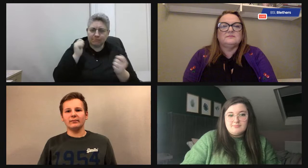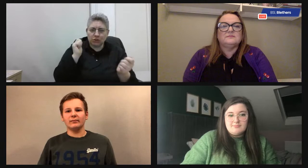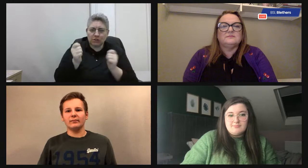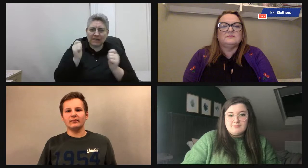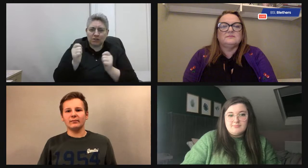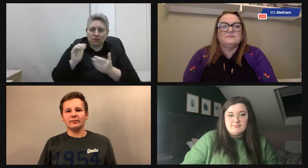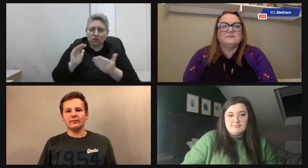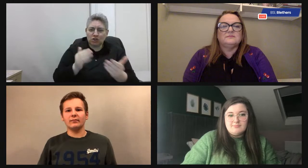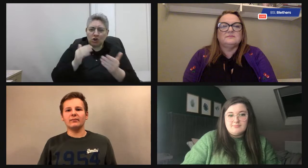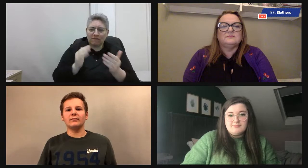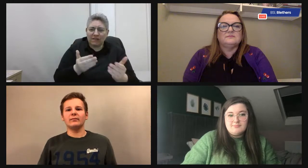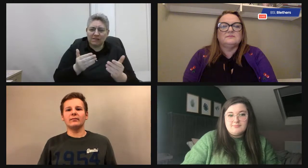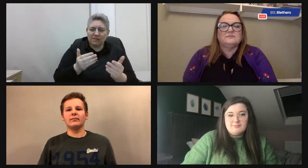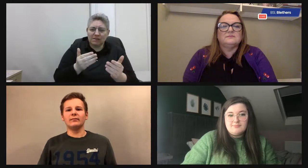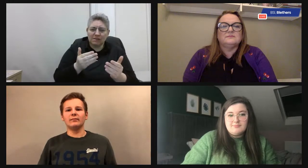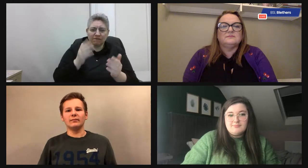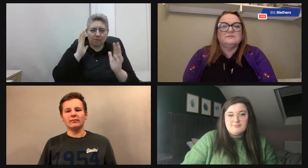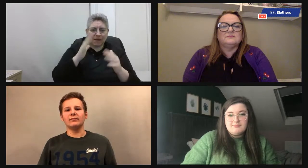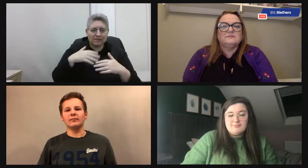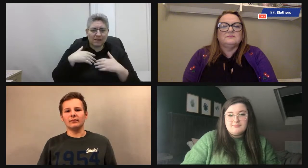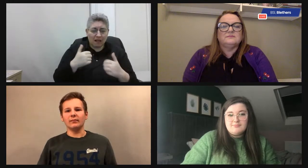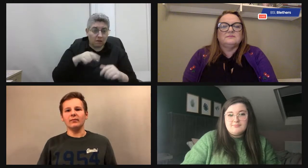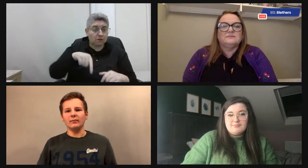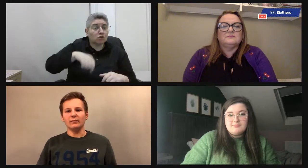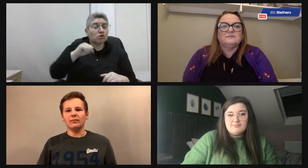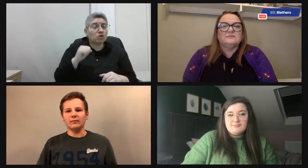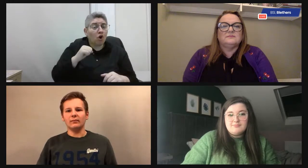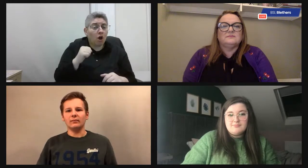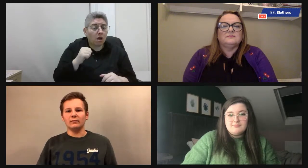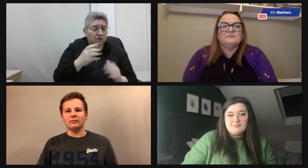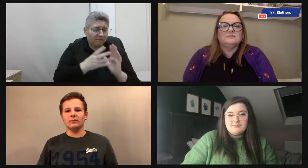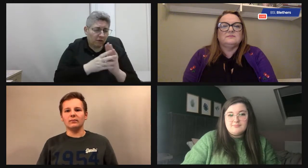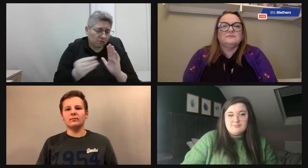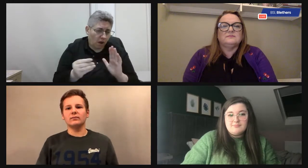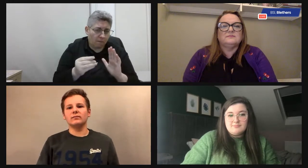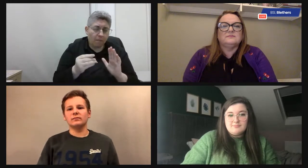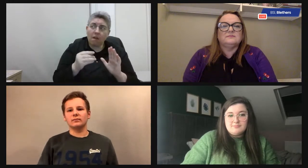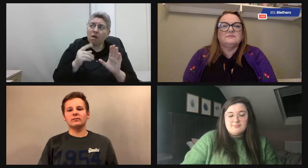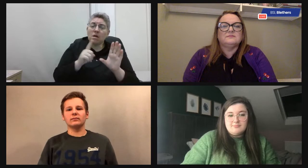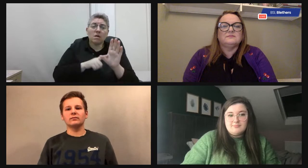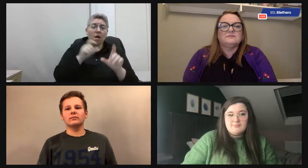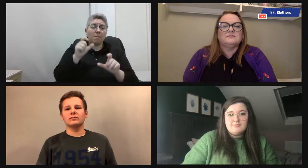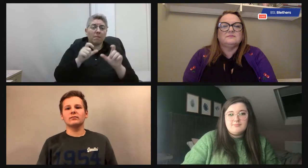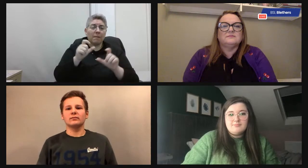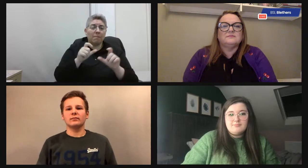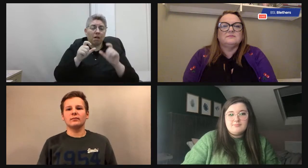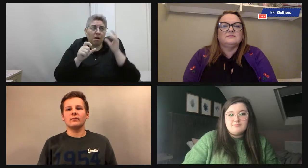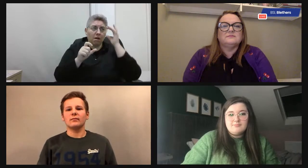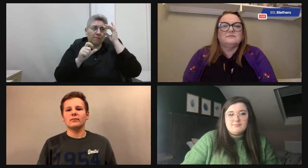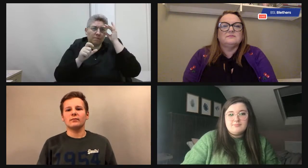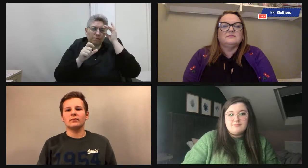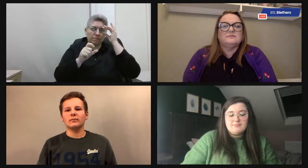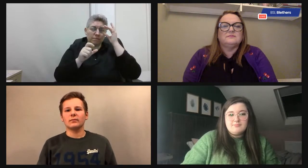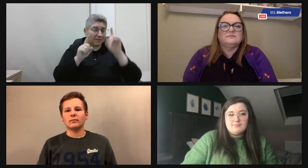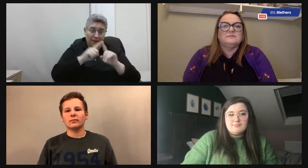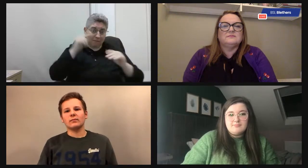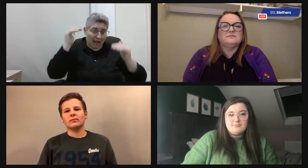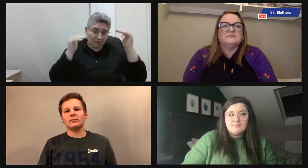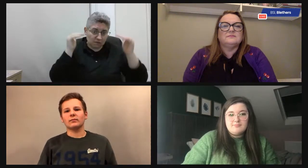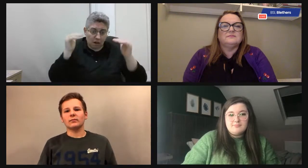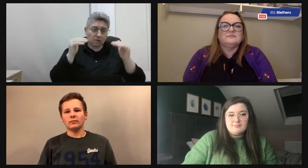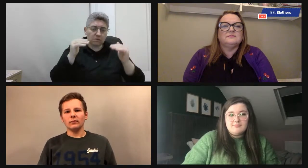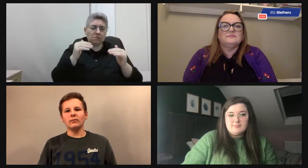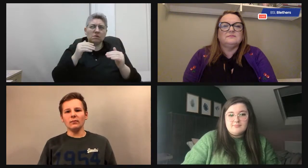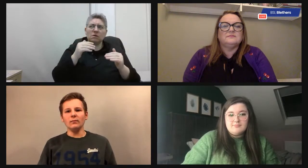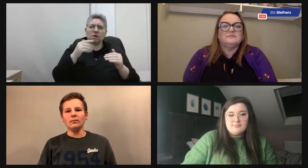have different needs and different situations. So do you think you could provide tips to mental